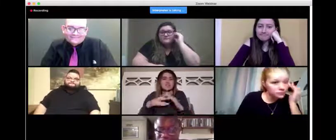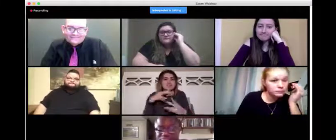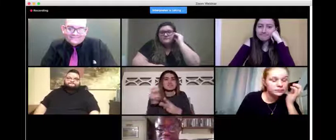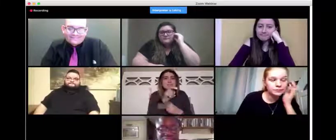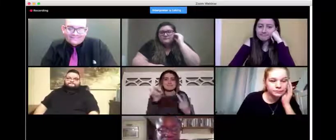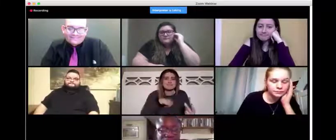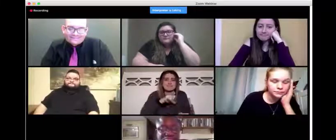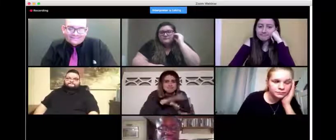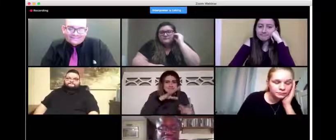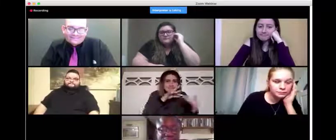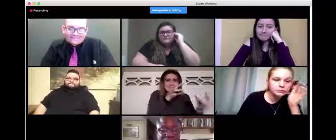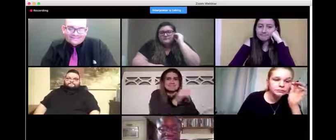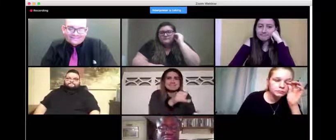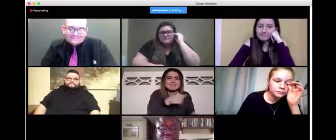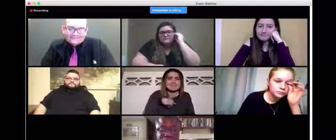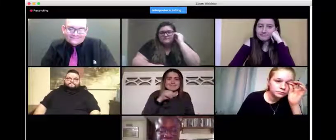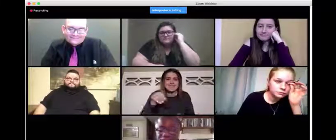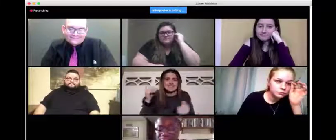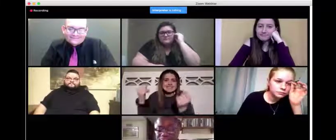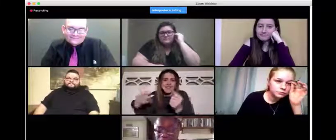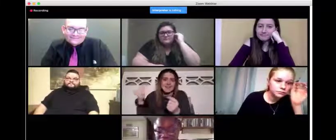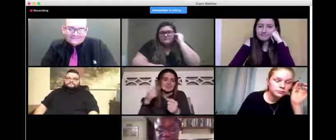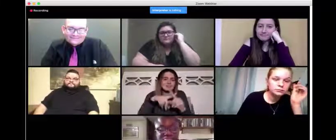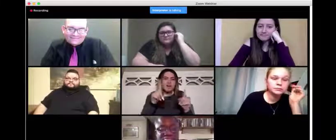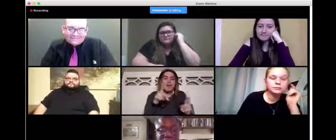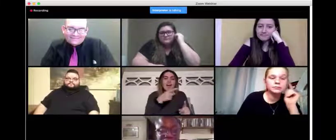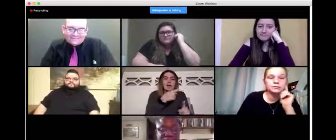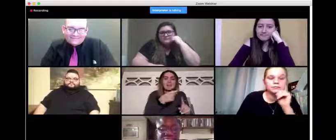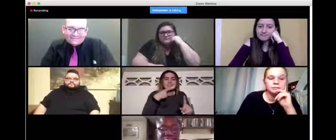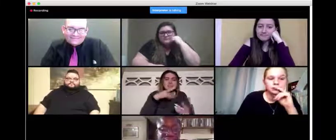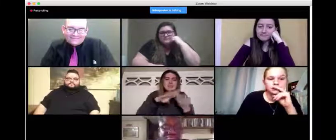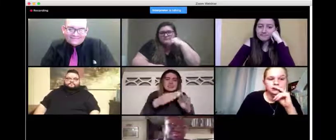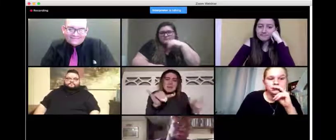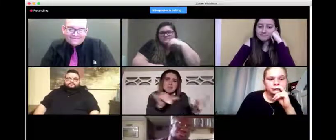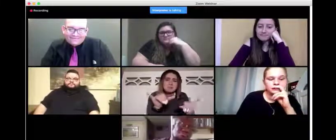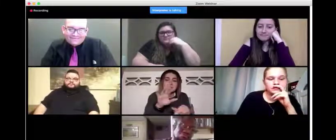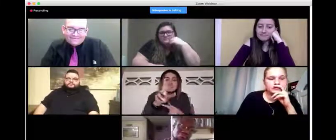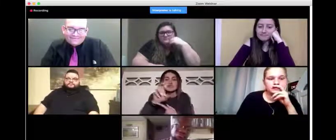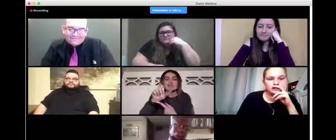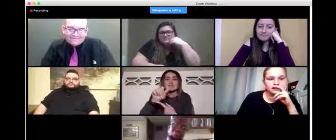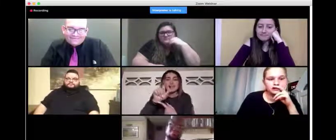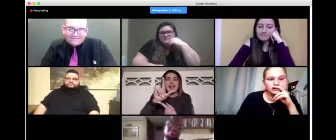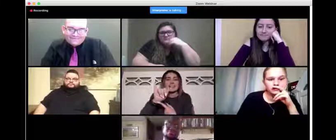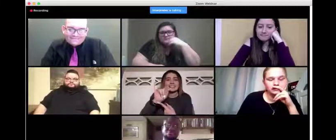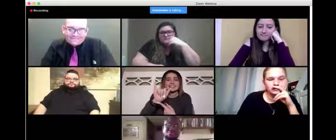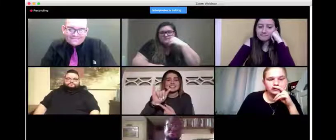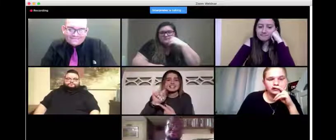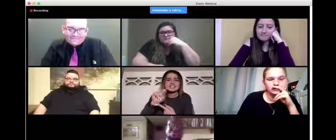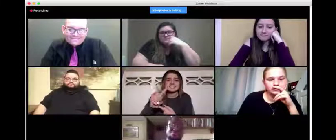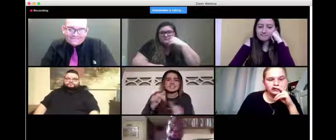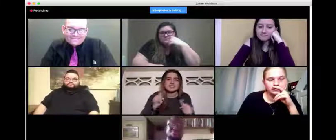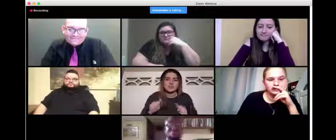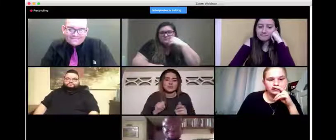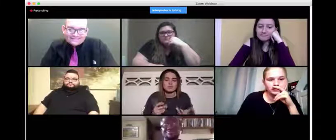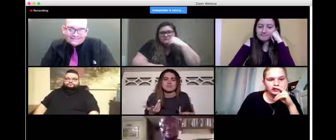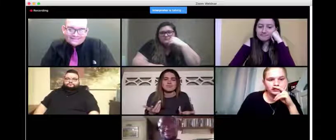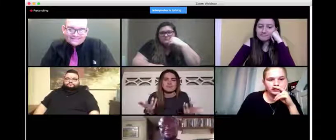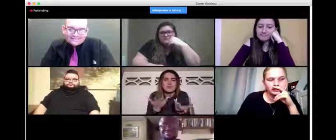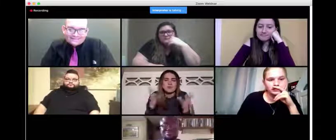that it's reality TV shows are the same whether it's hearing or deaf. So what do you expect? Everything's not going to be